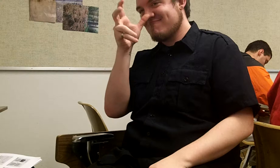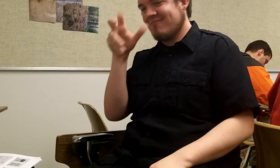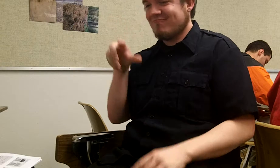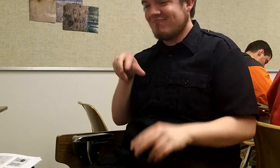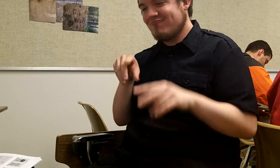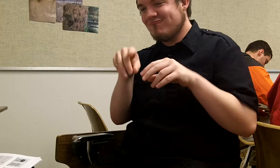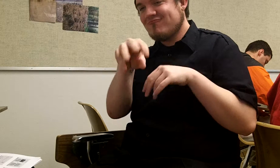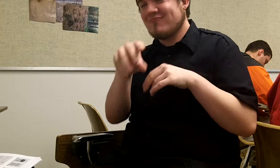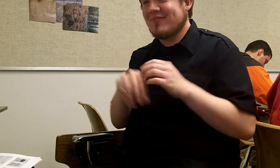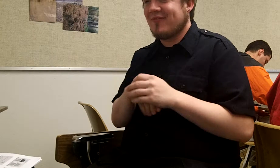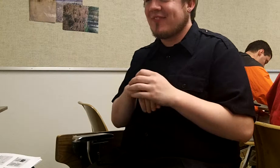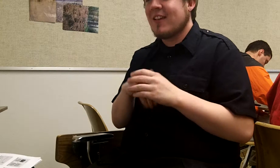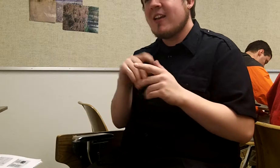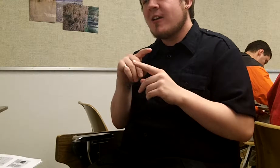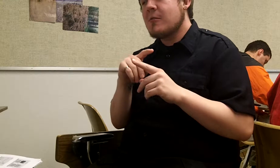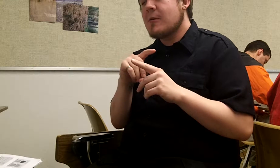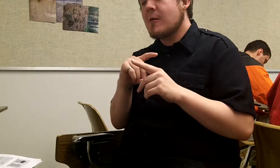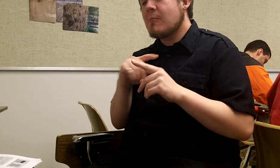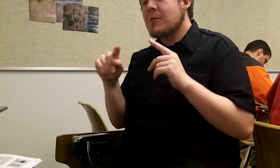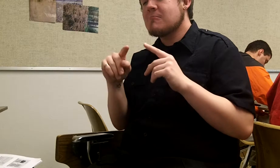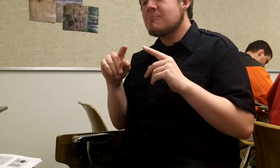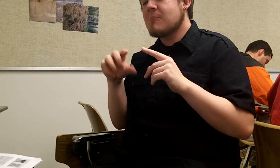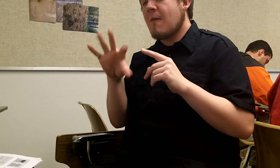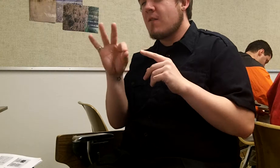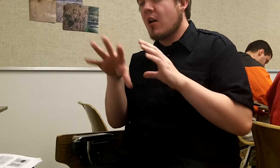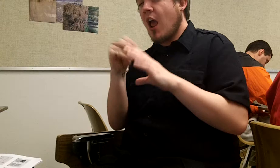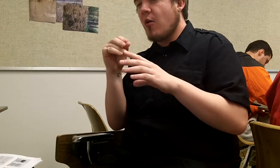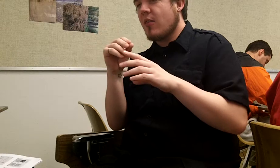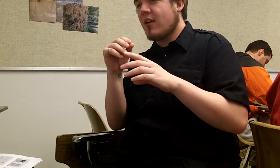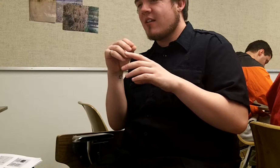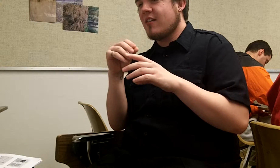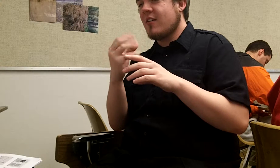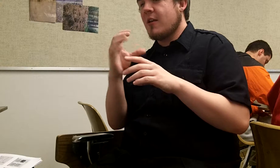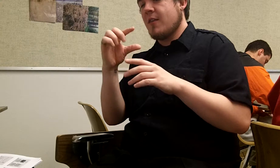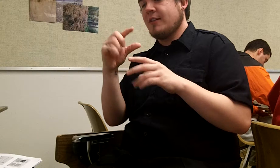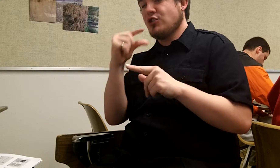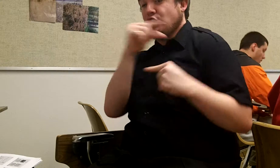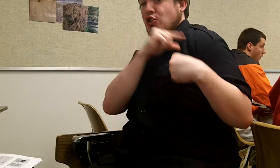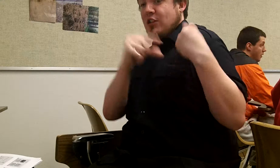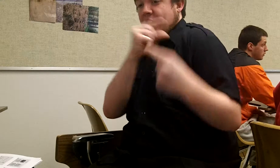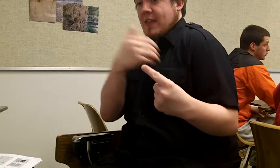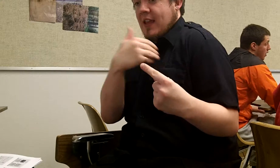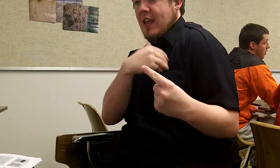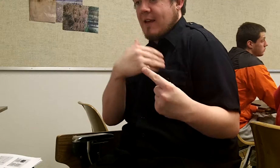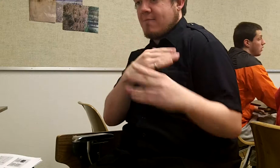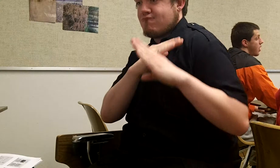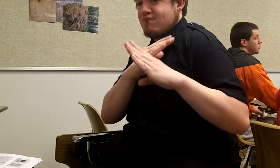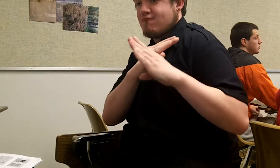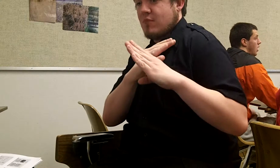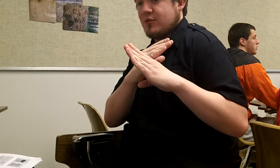it turns out the disruption of this gene inhibits wing development, and it actually produces other things developmentally. And then they